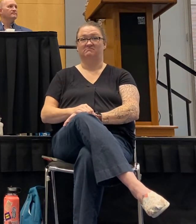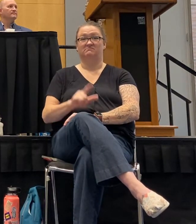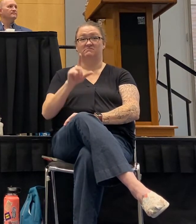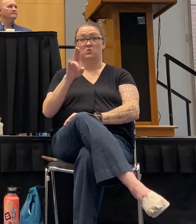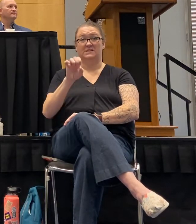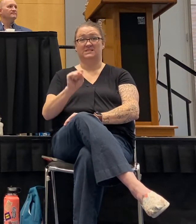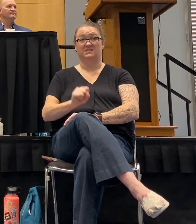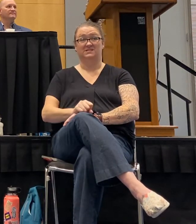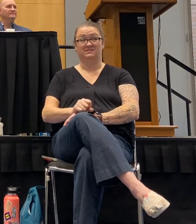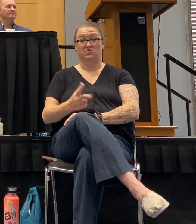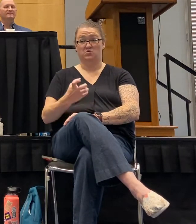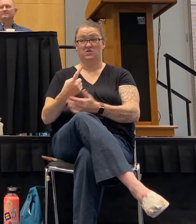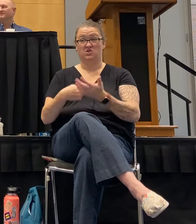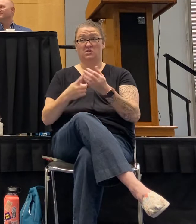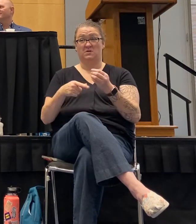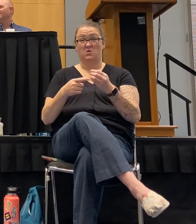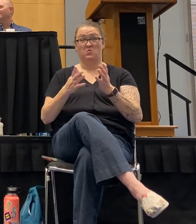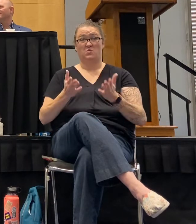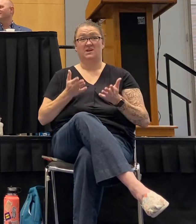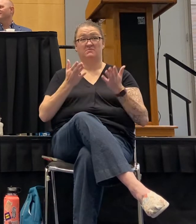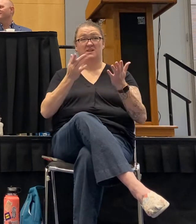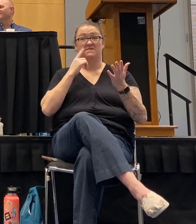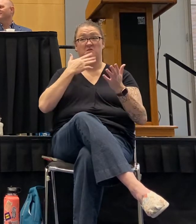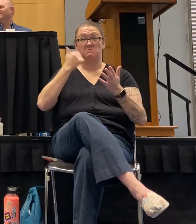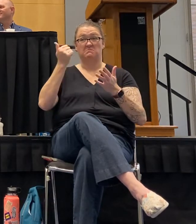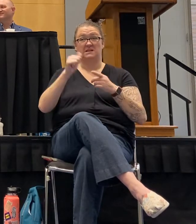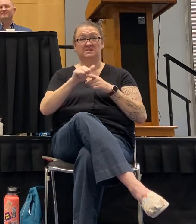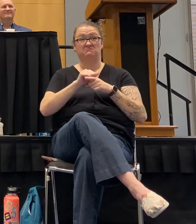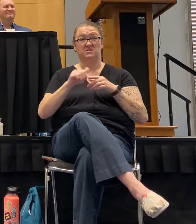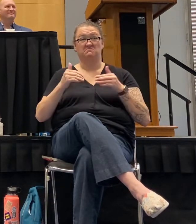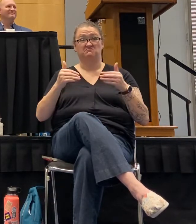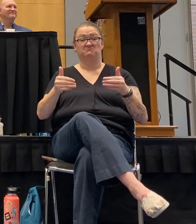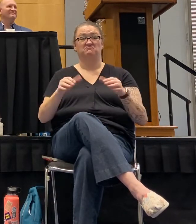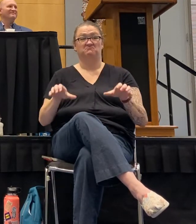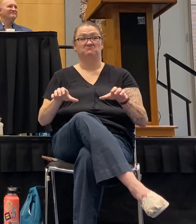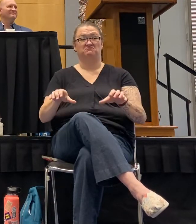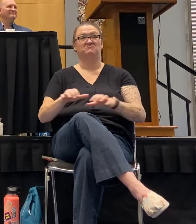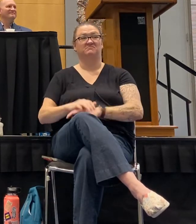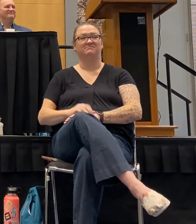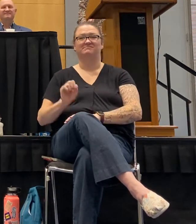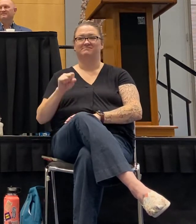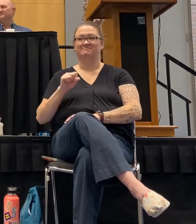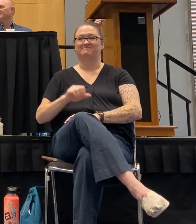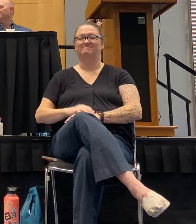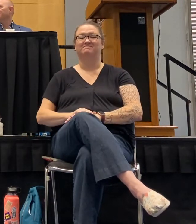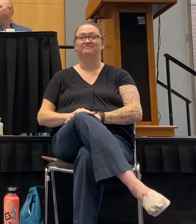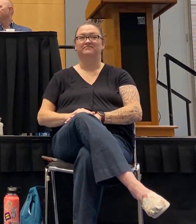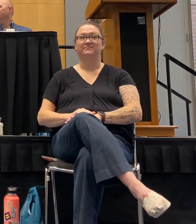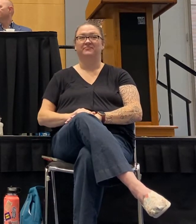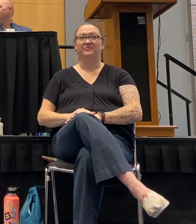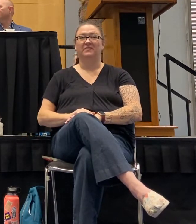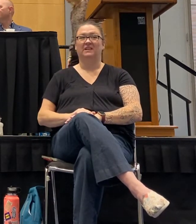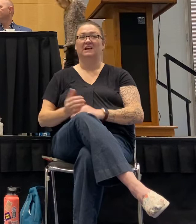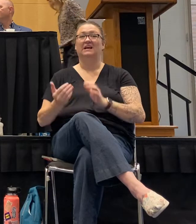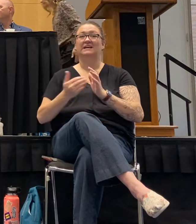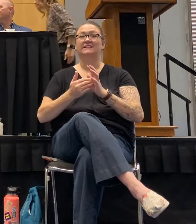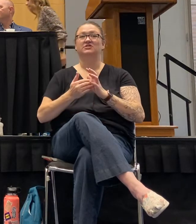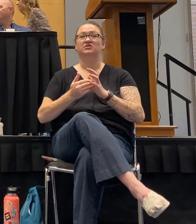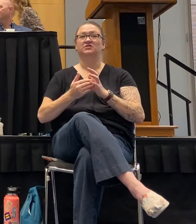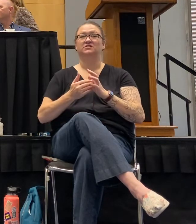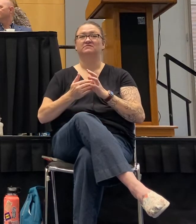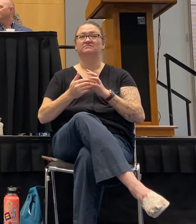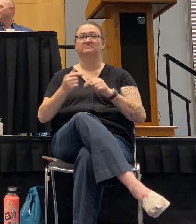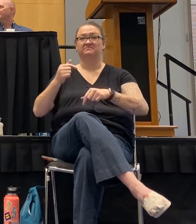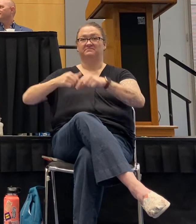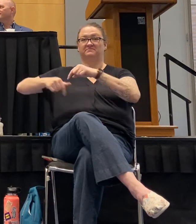Elise, do you want to talk about recommendations for best practice moving forward? Yes. So again, just going back